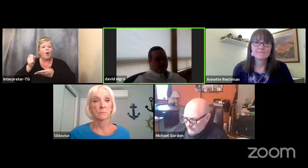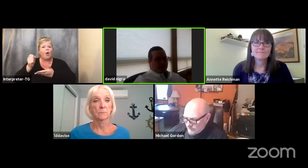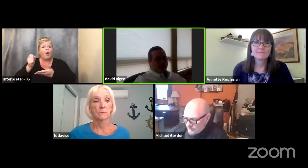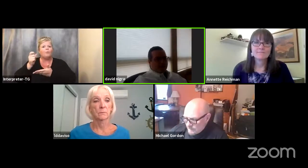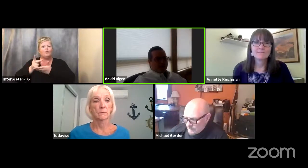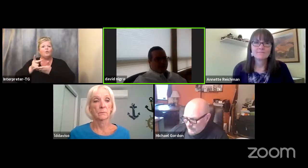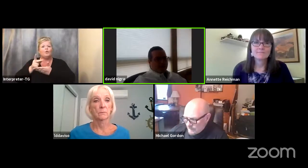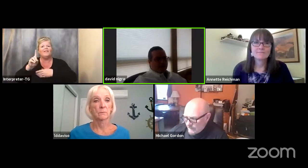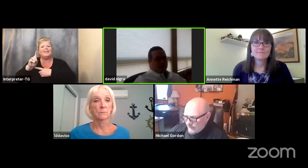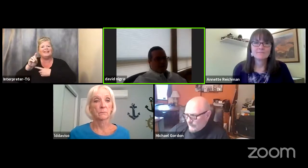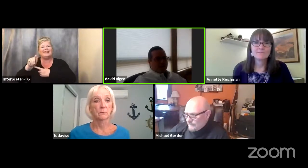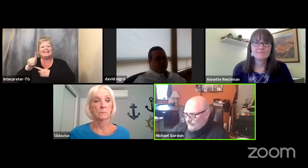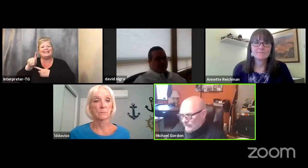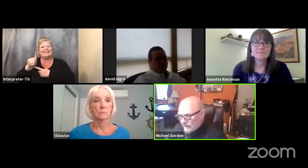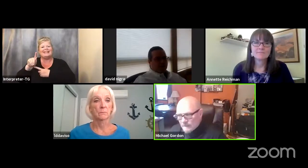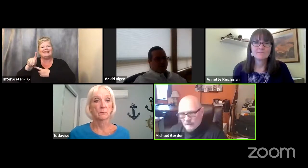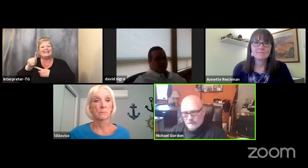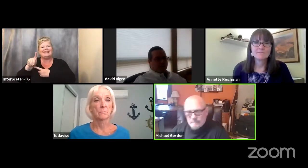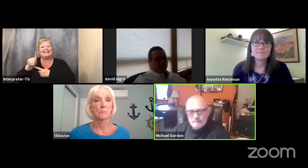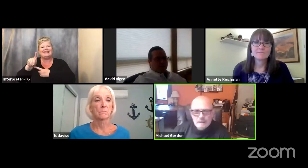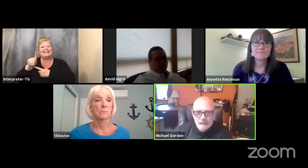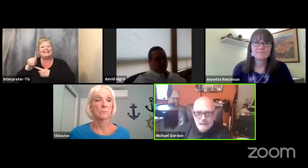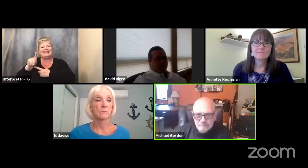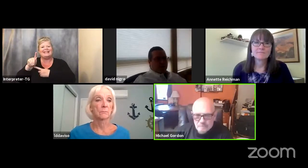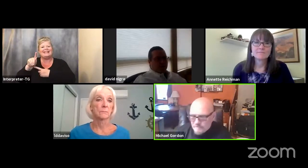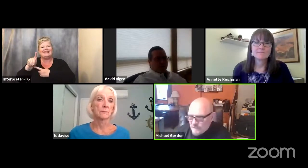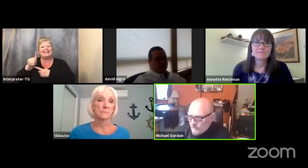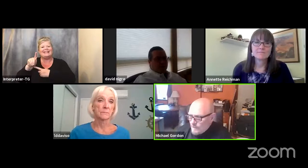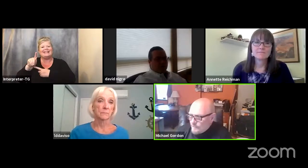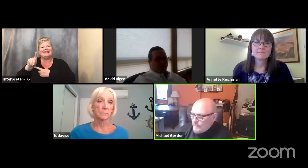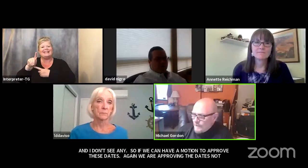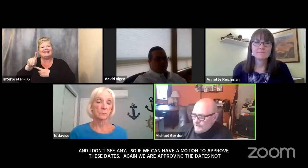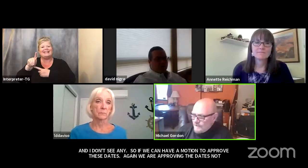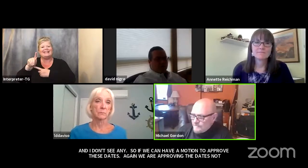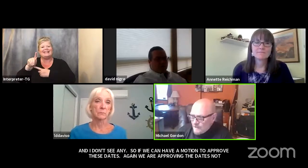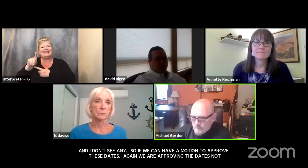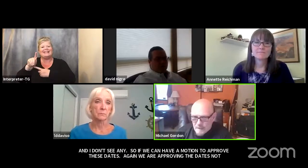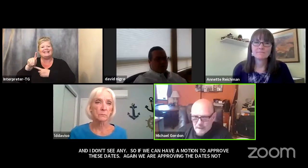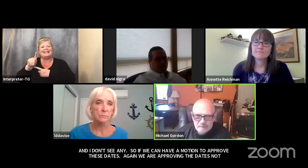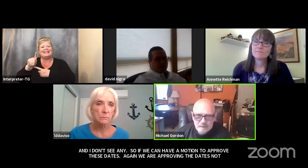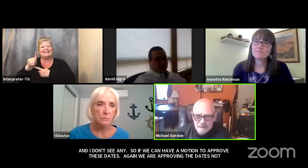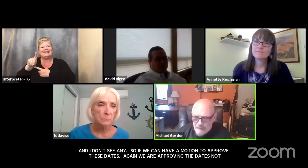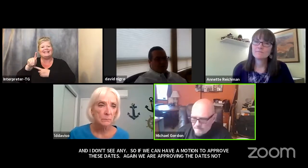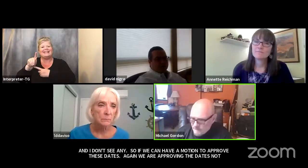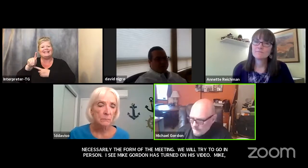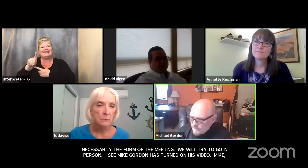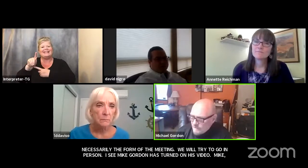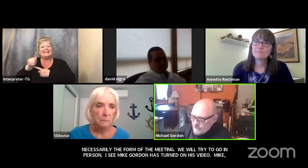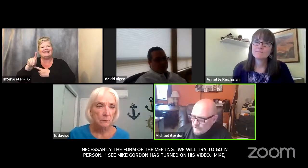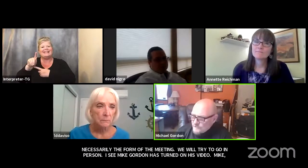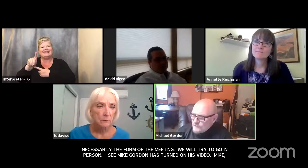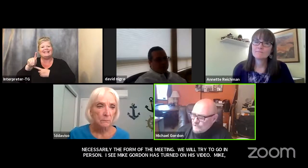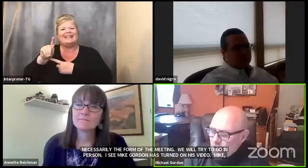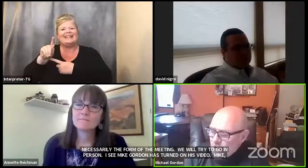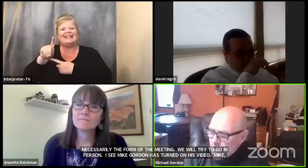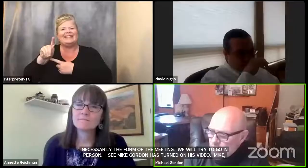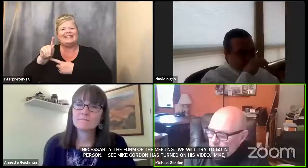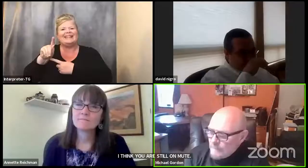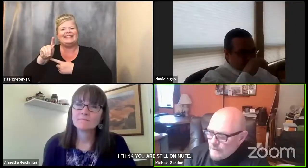Mike, I think you're still on mute if you're. I am, I'm sorry. Okay, there we go. I just wanted to follow up on what Annette said about having a